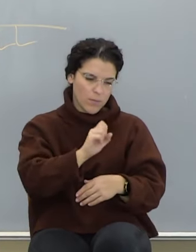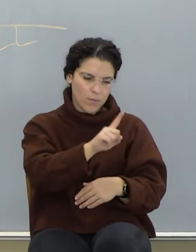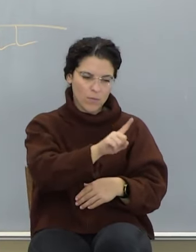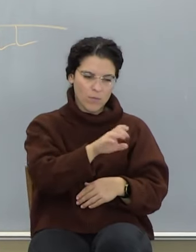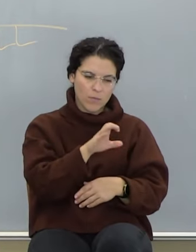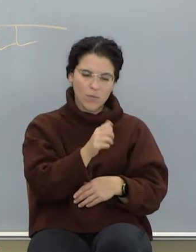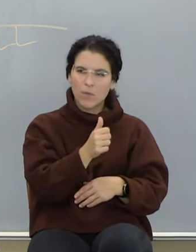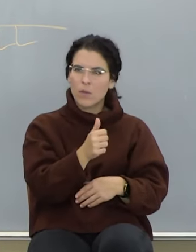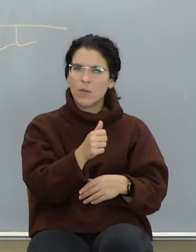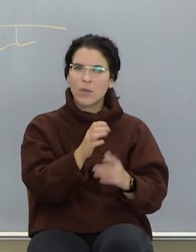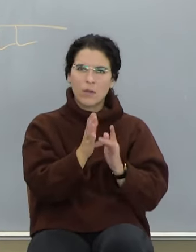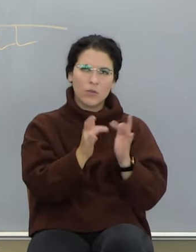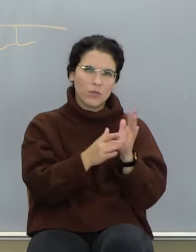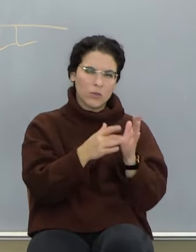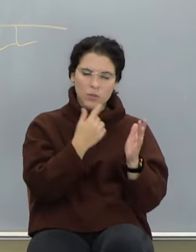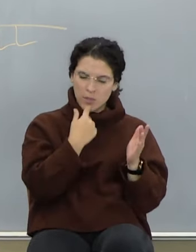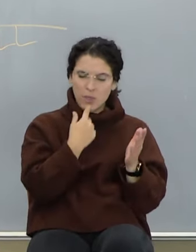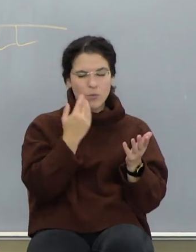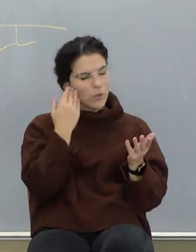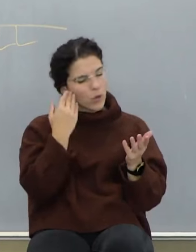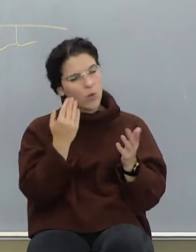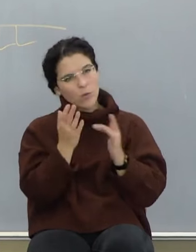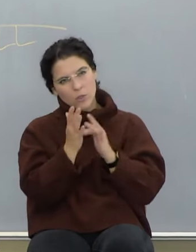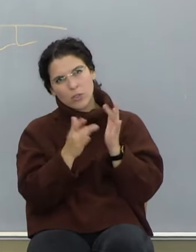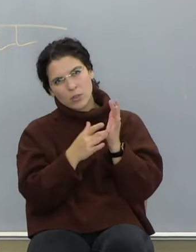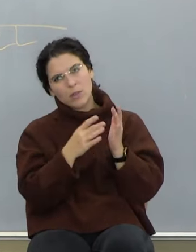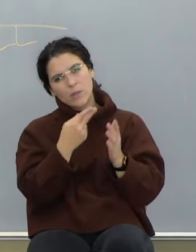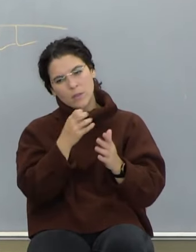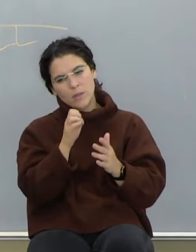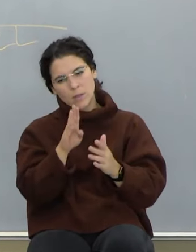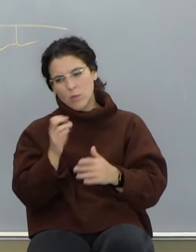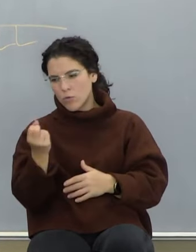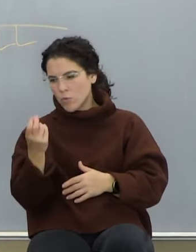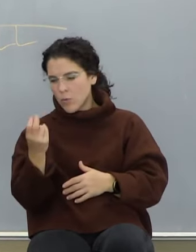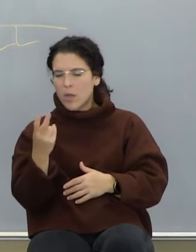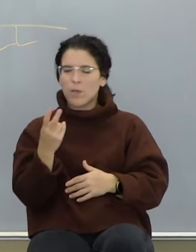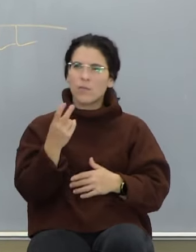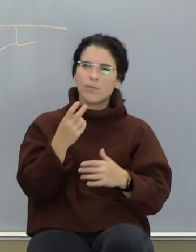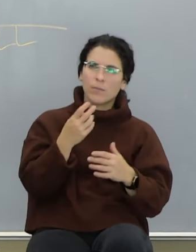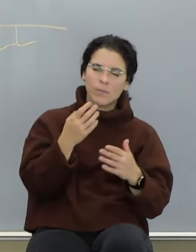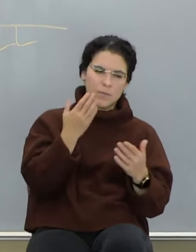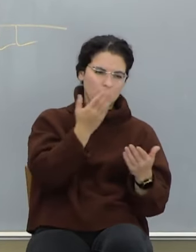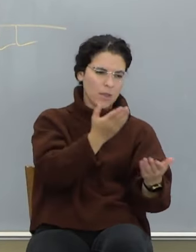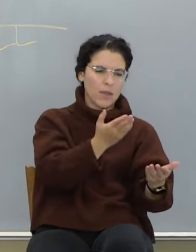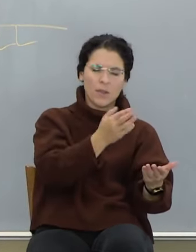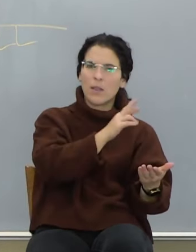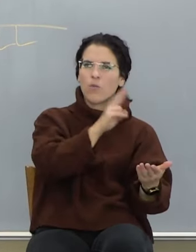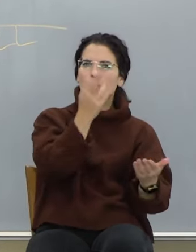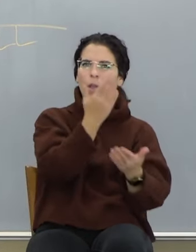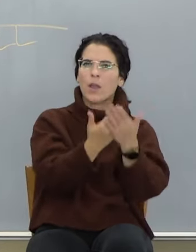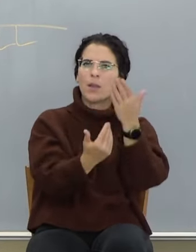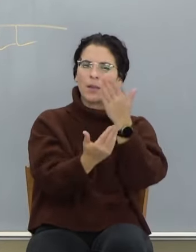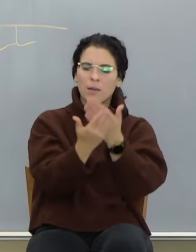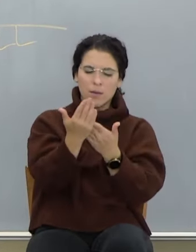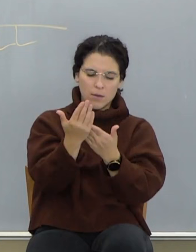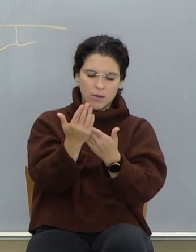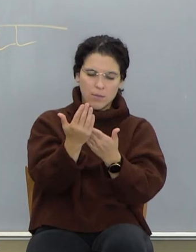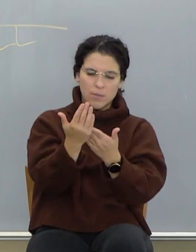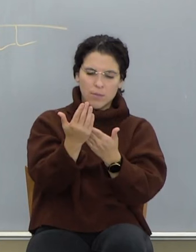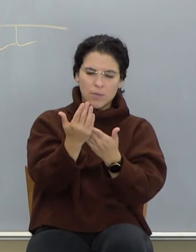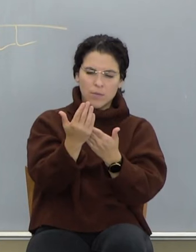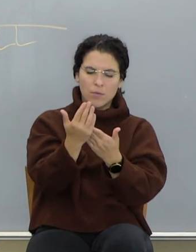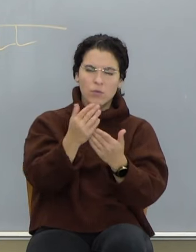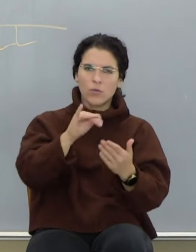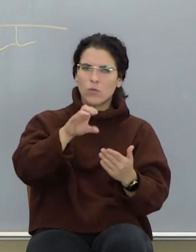Jesus says, and we know that's Jesus because of Hebrews chapter 12, he says, at thy right hand,